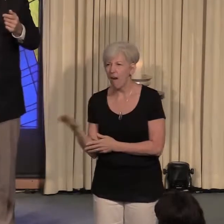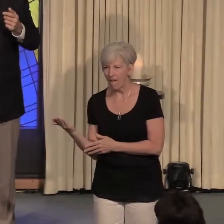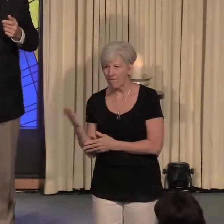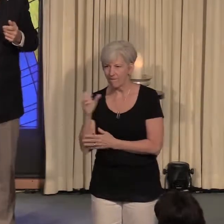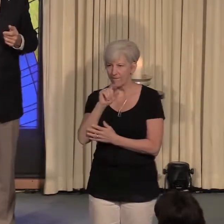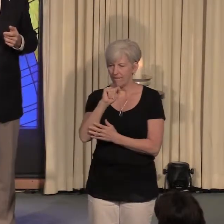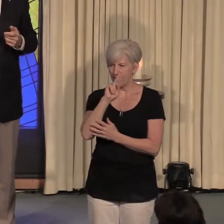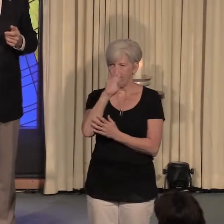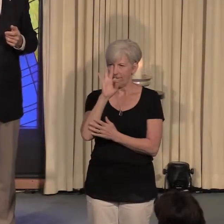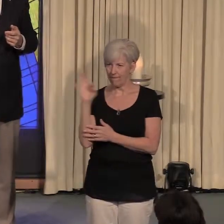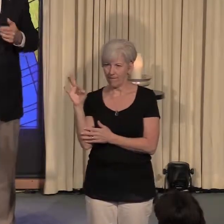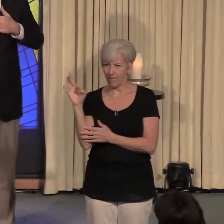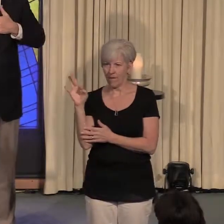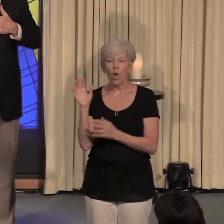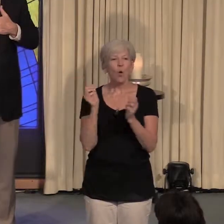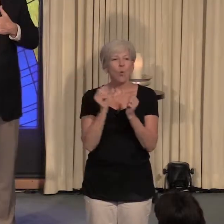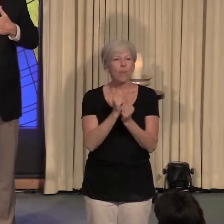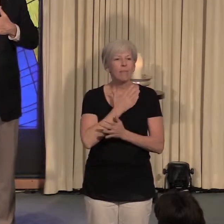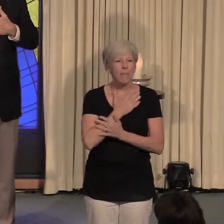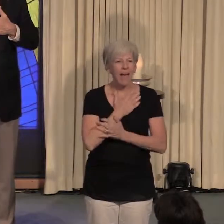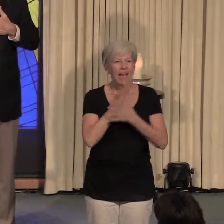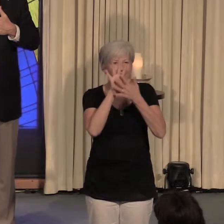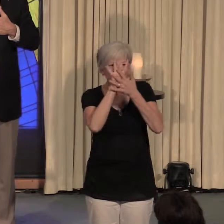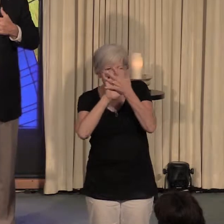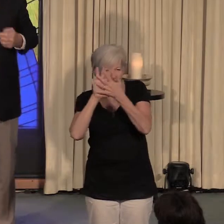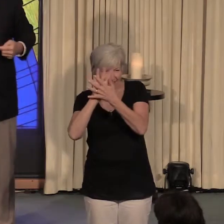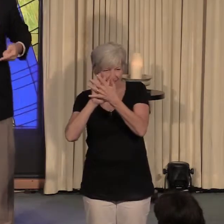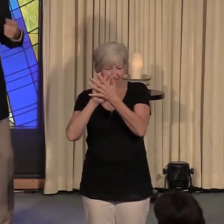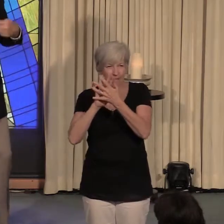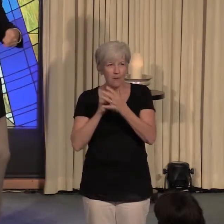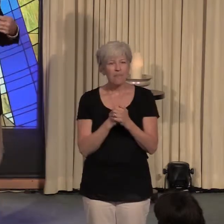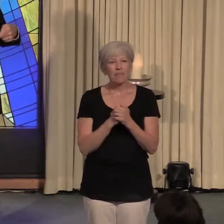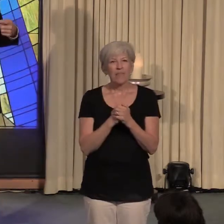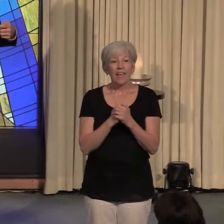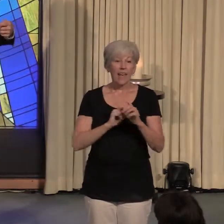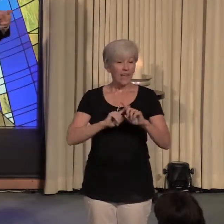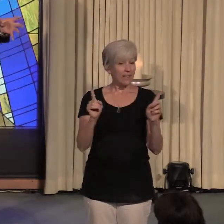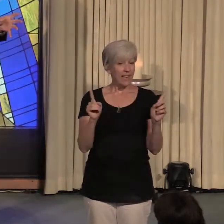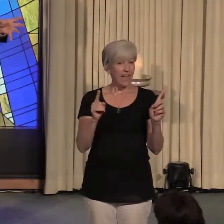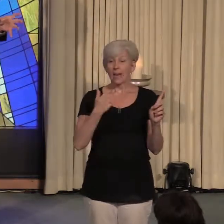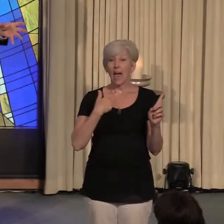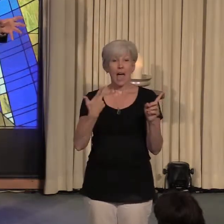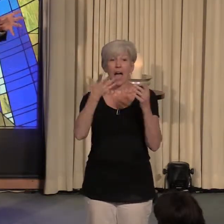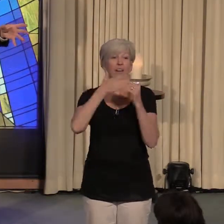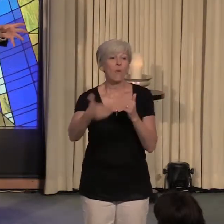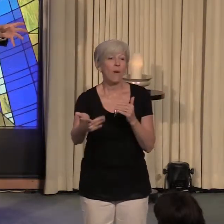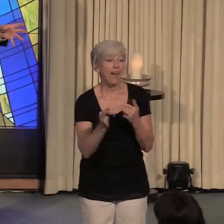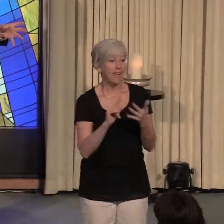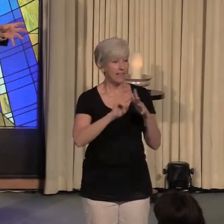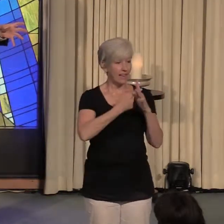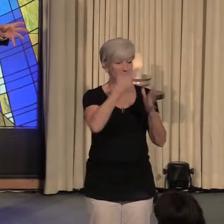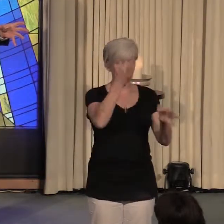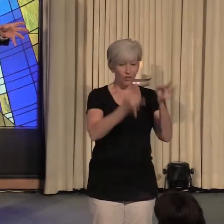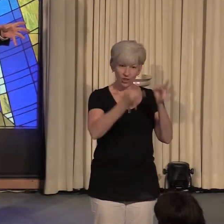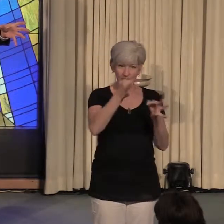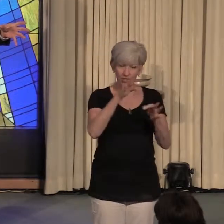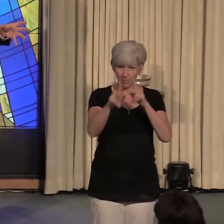lens, with myself. And yet I go ahead and I start judging people based on